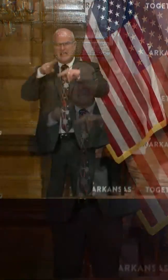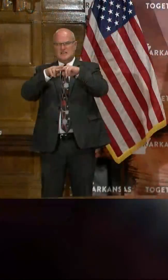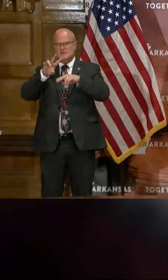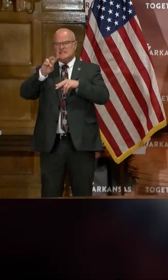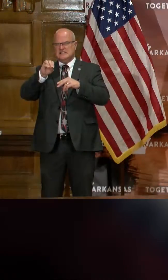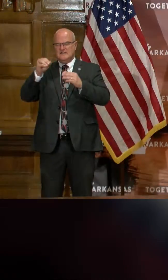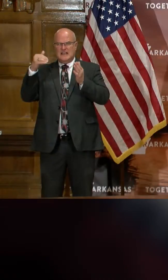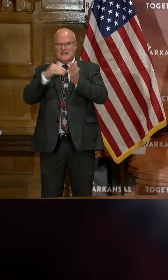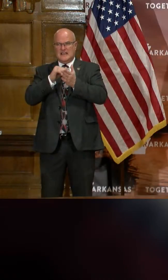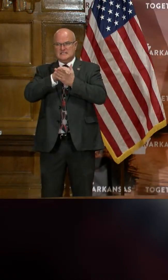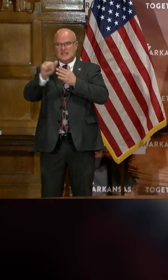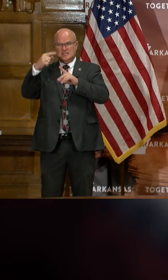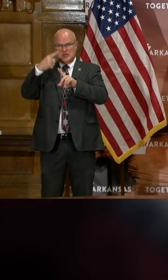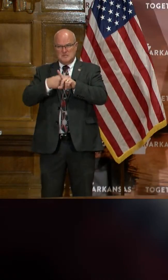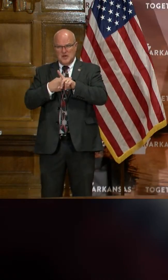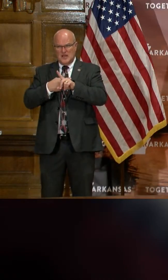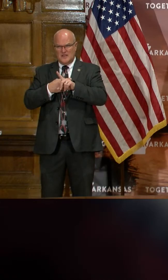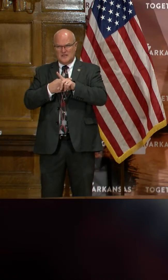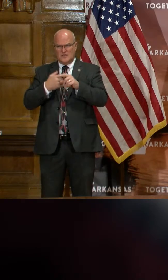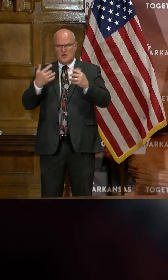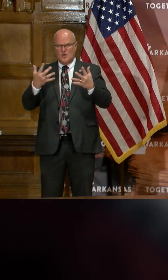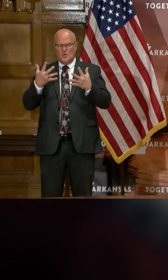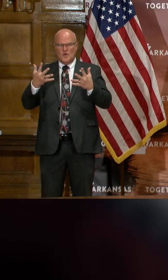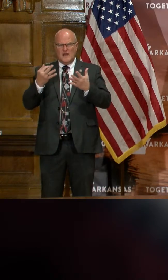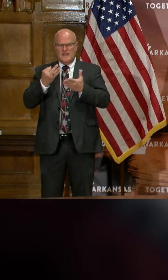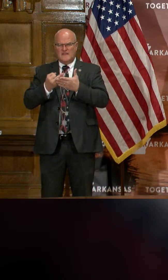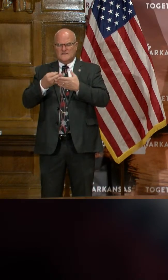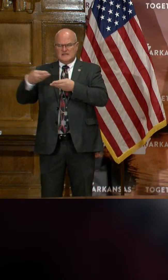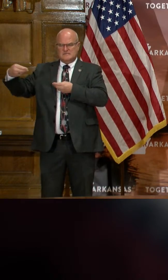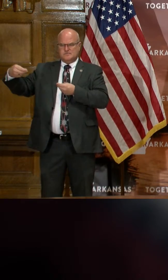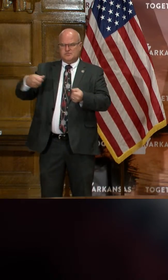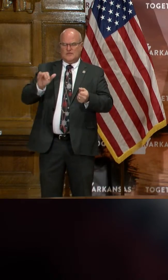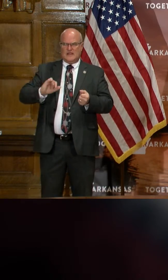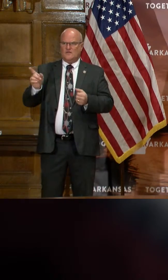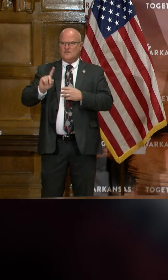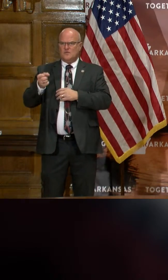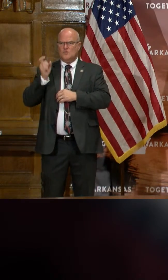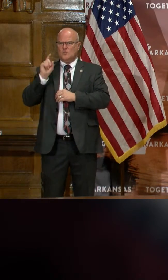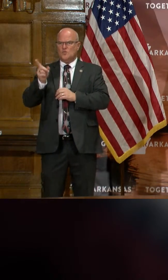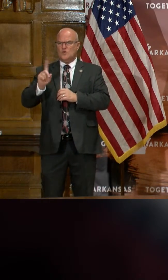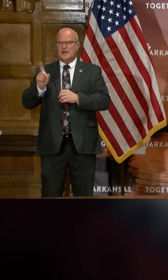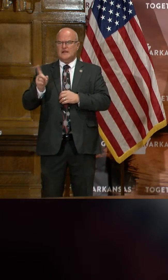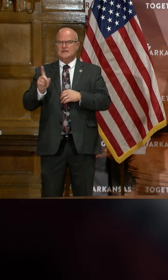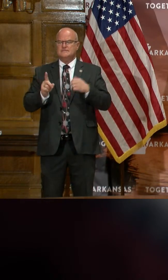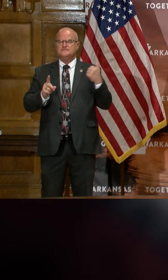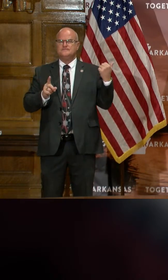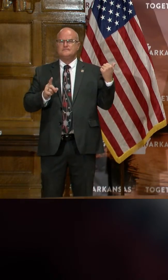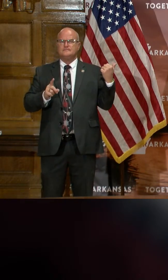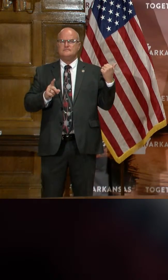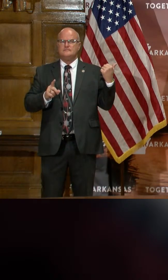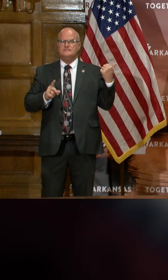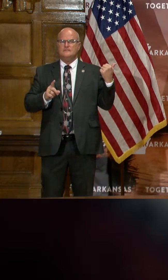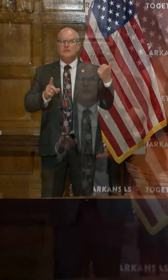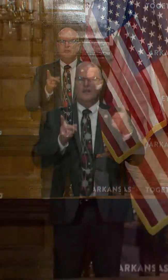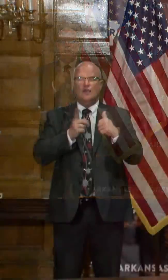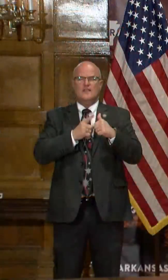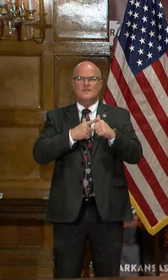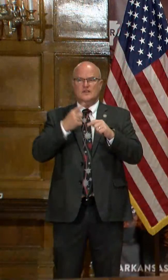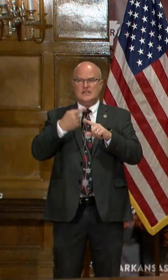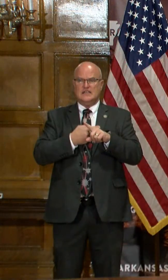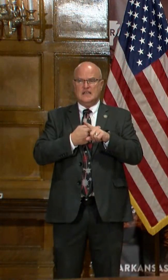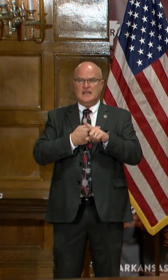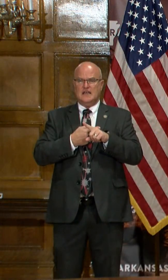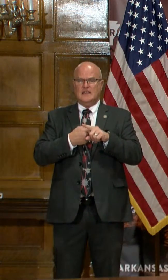month. Yes. What's the funding stream on that? Well, the first initial months can